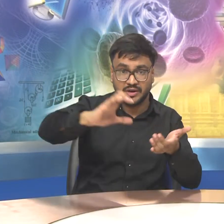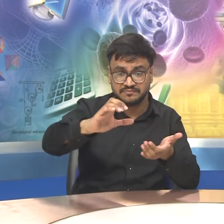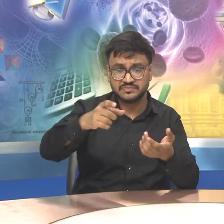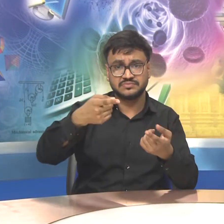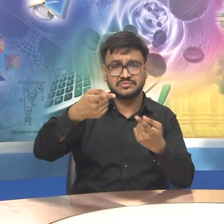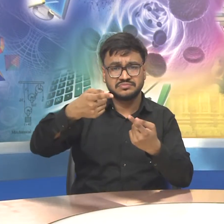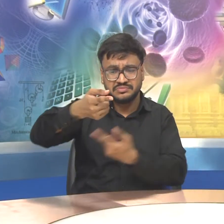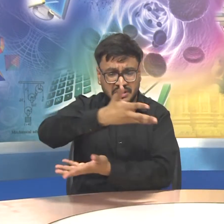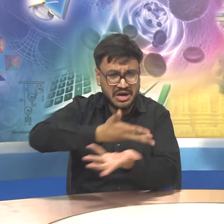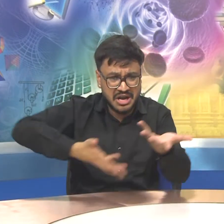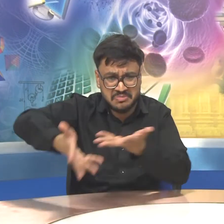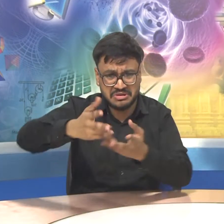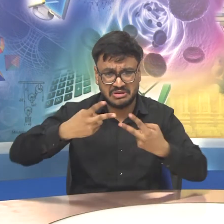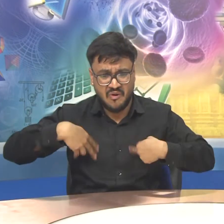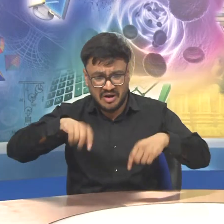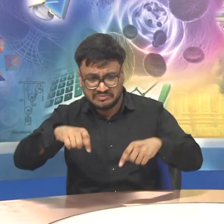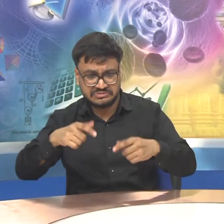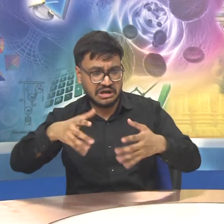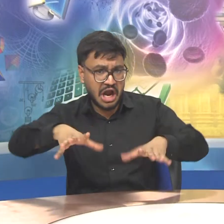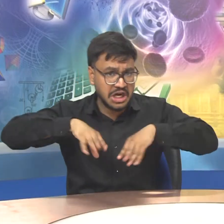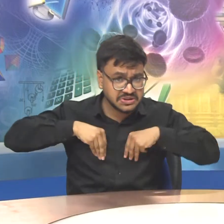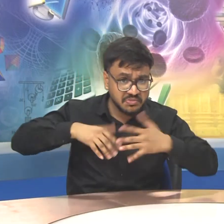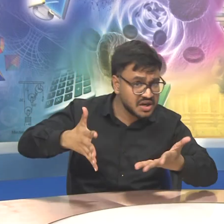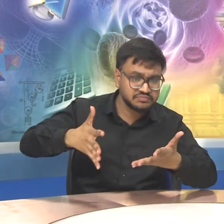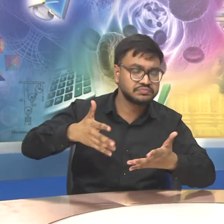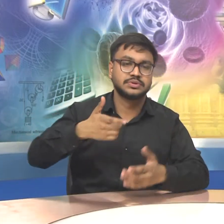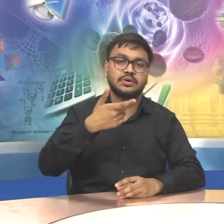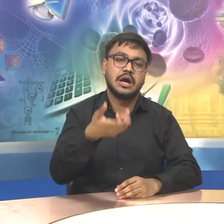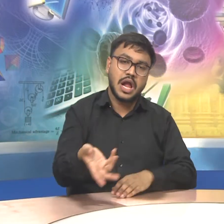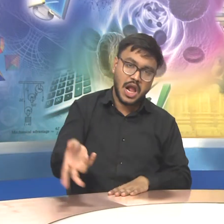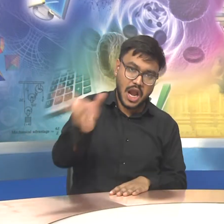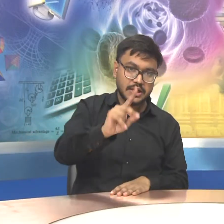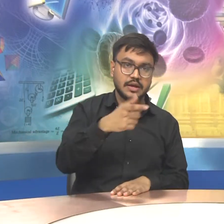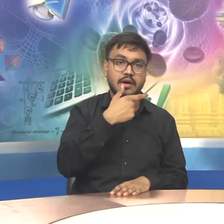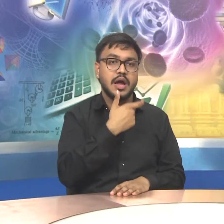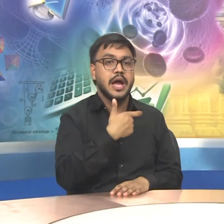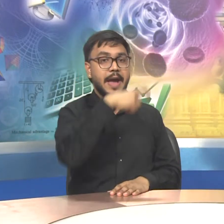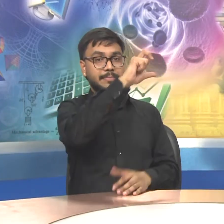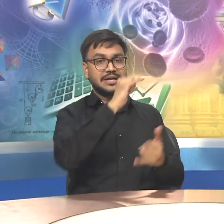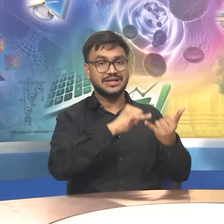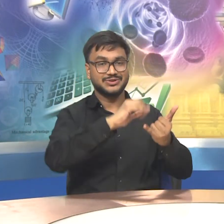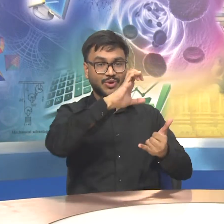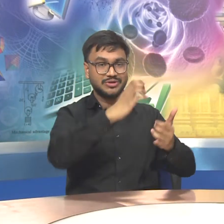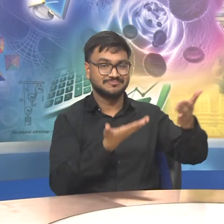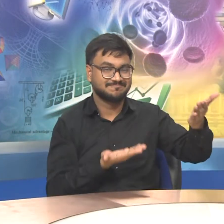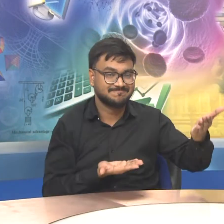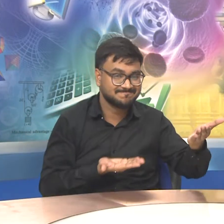a case from a lower court to itself.